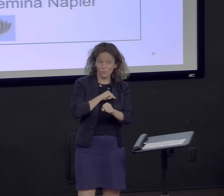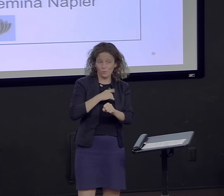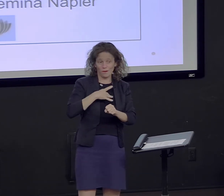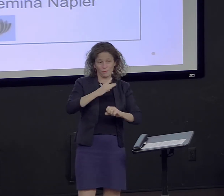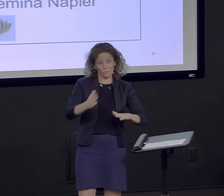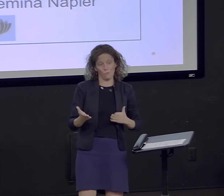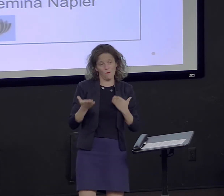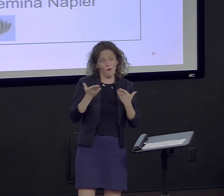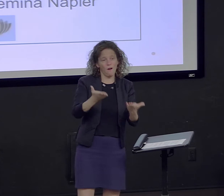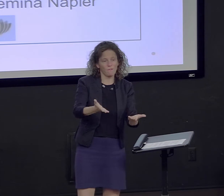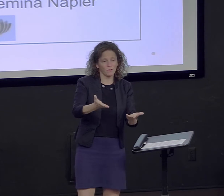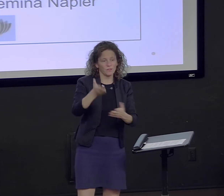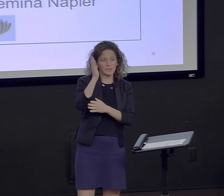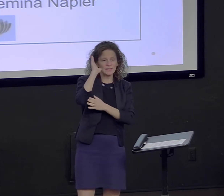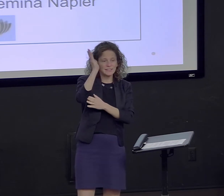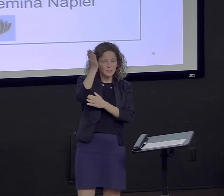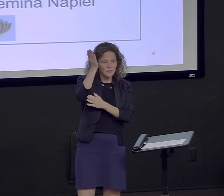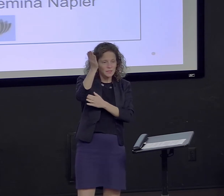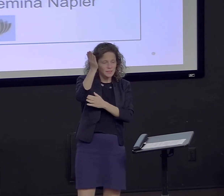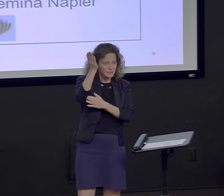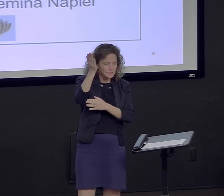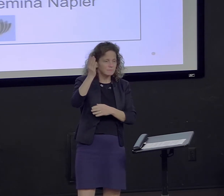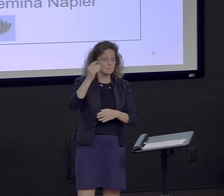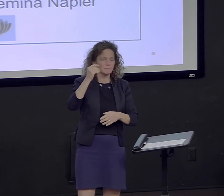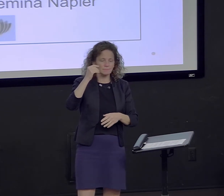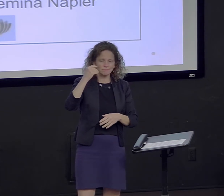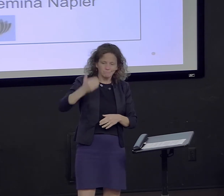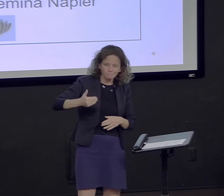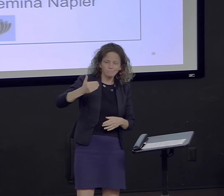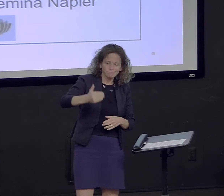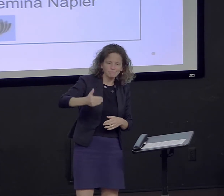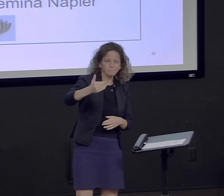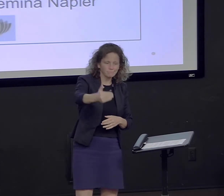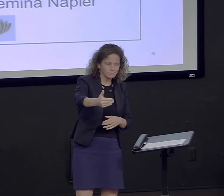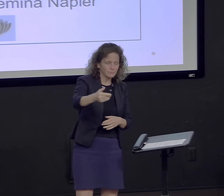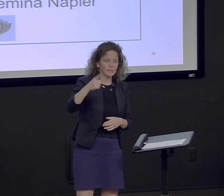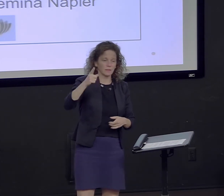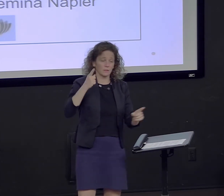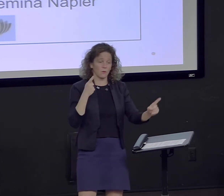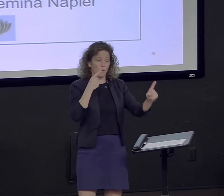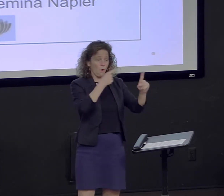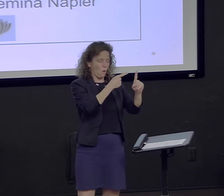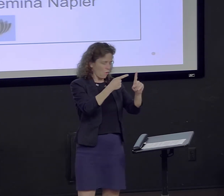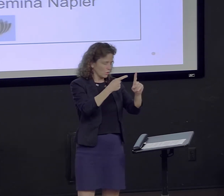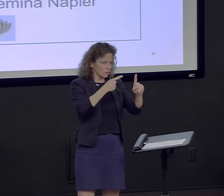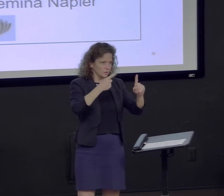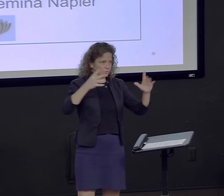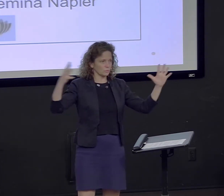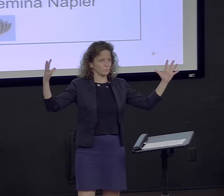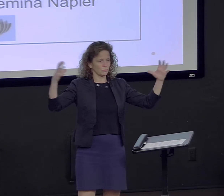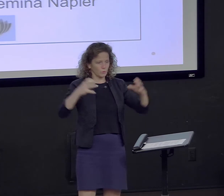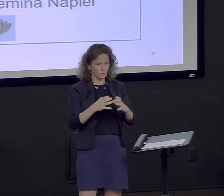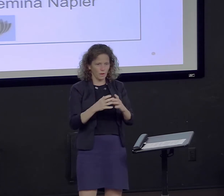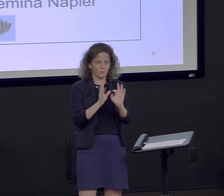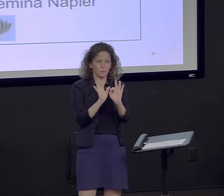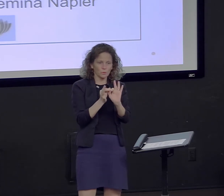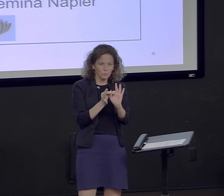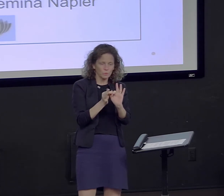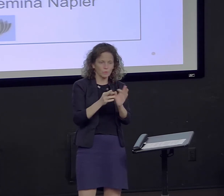This annual series is comprised of a selection of 6 lectures. We wanted